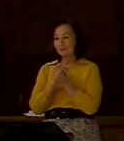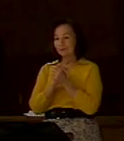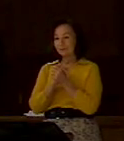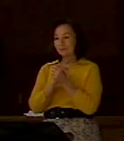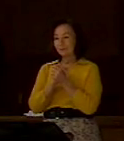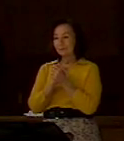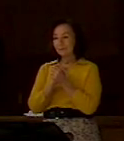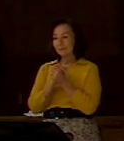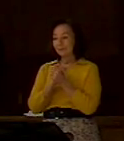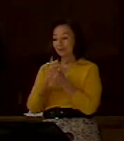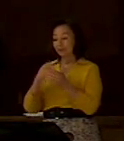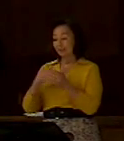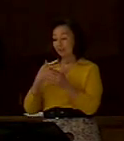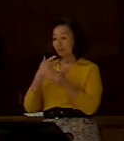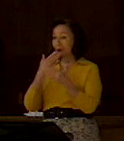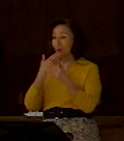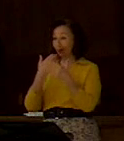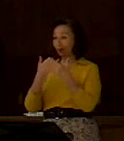That feels good.